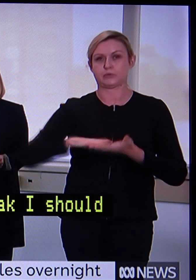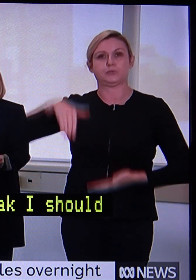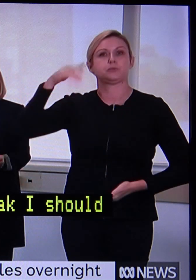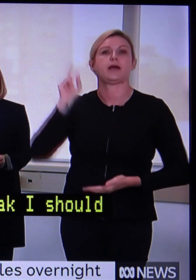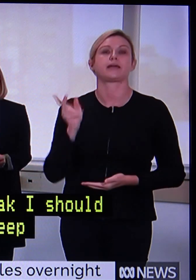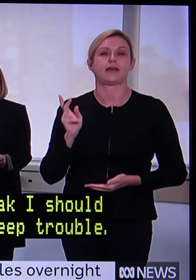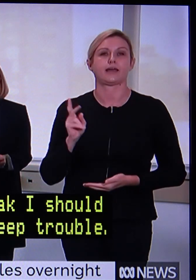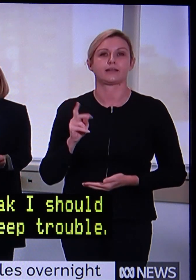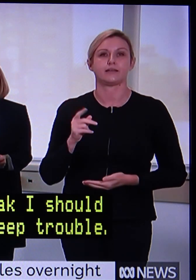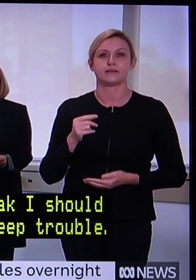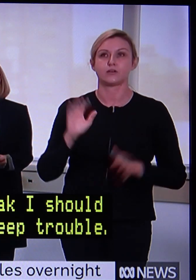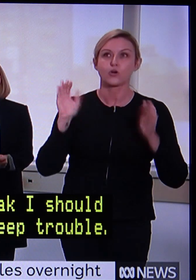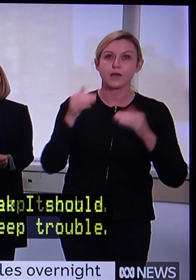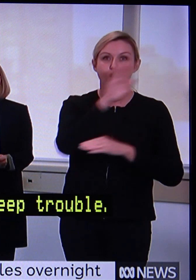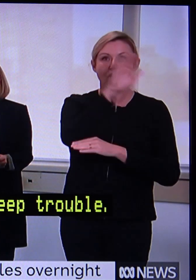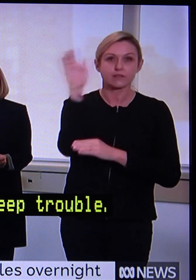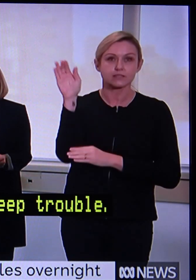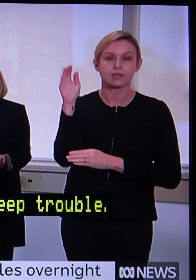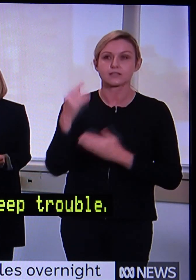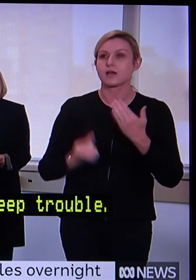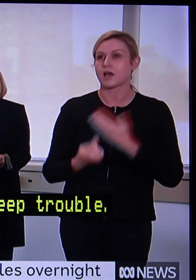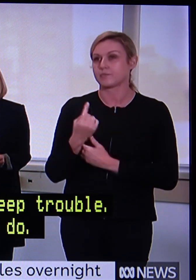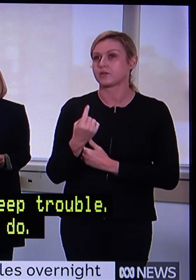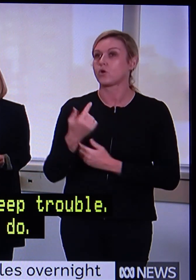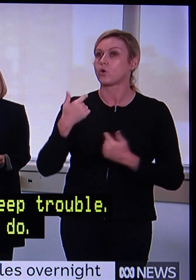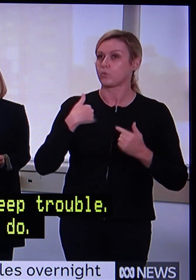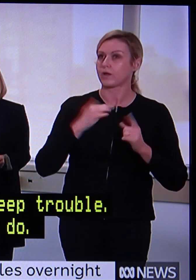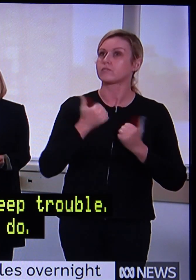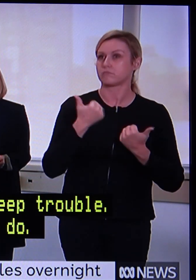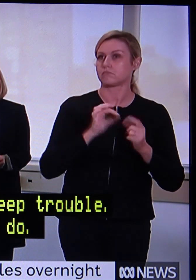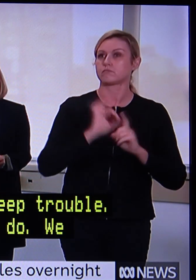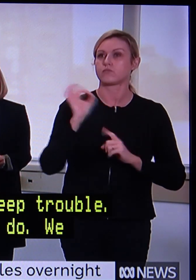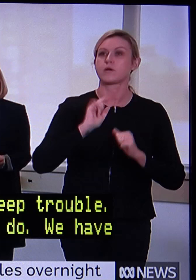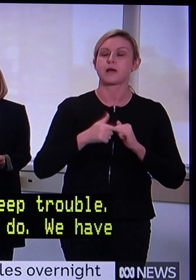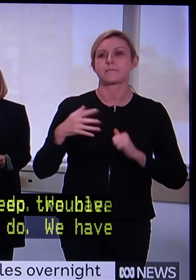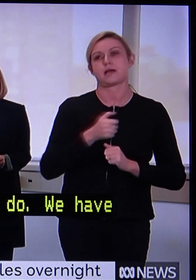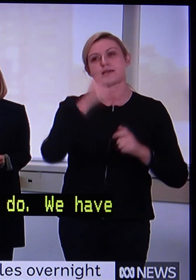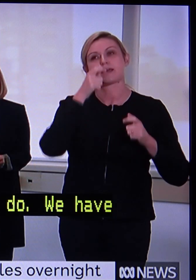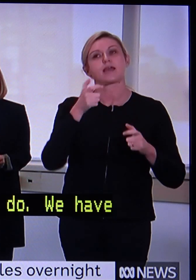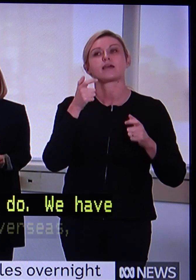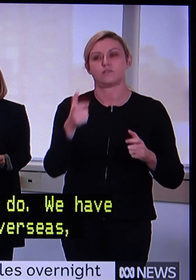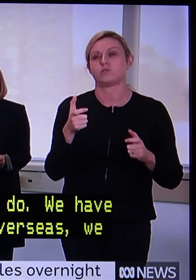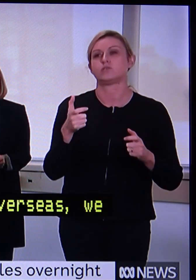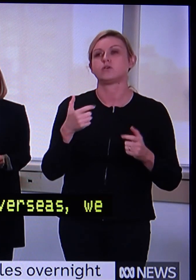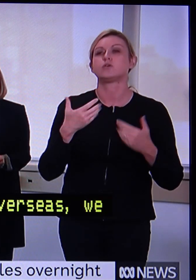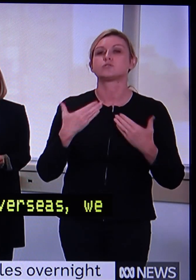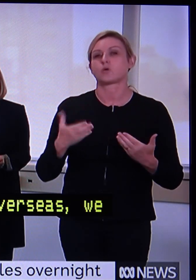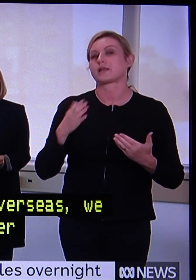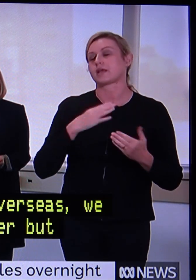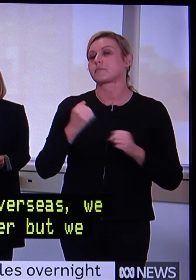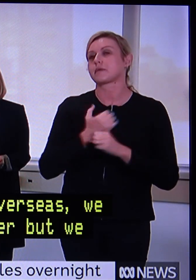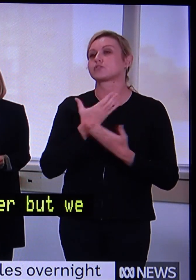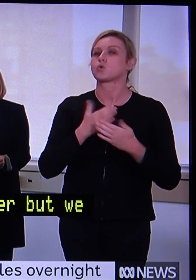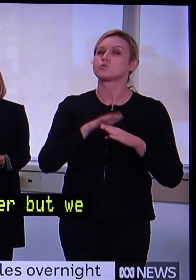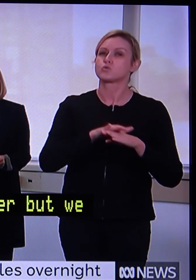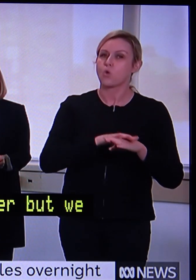We've seen what happened overseas. We have been doing far better, but we need to be careful in what we do. So we're doing it in a gradual